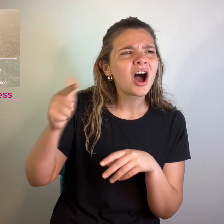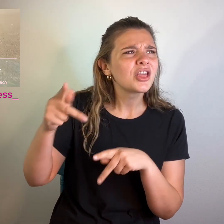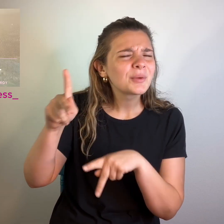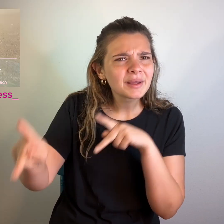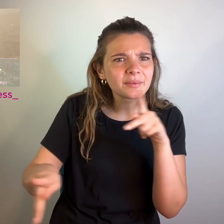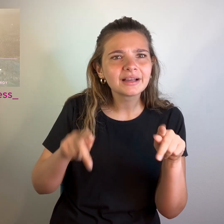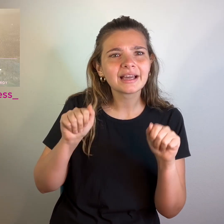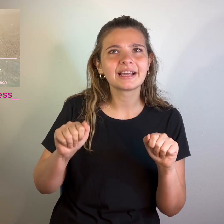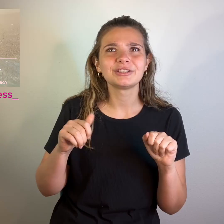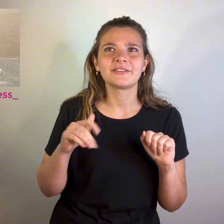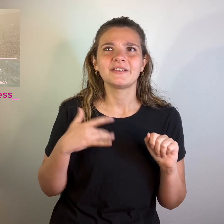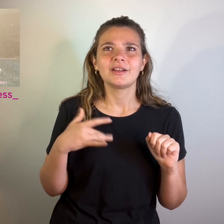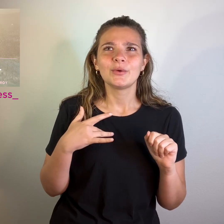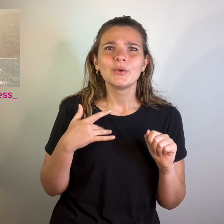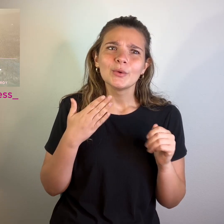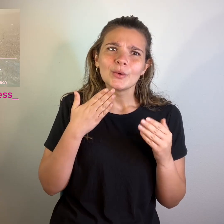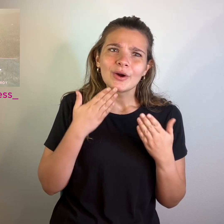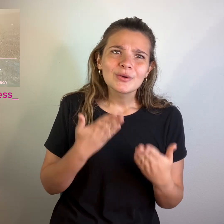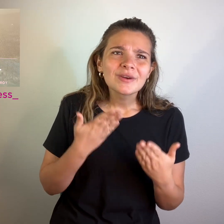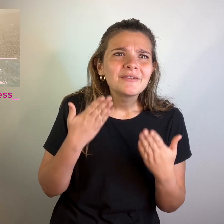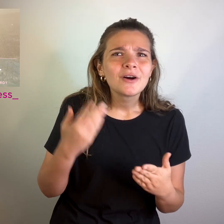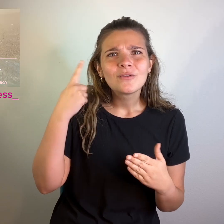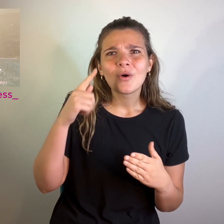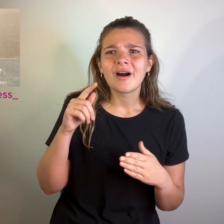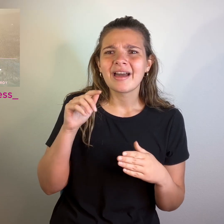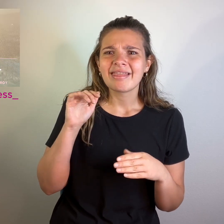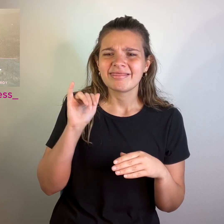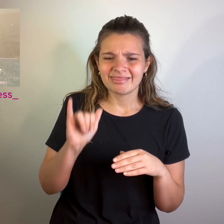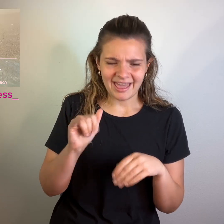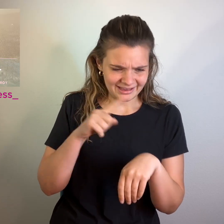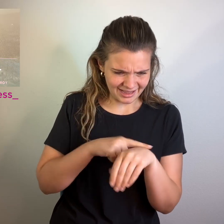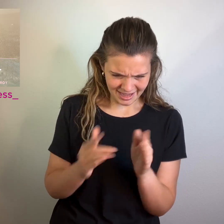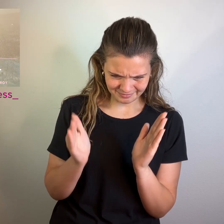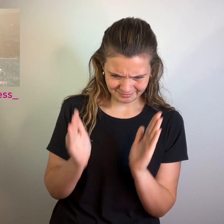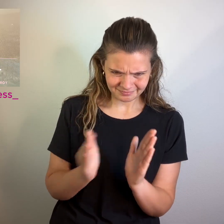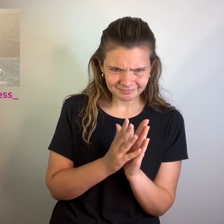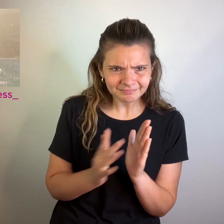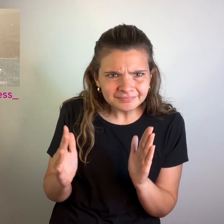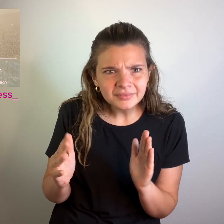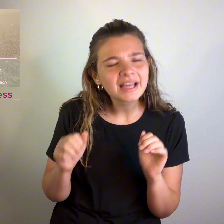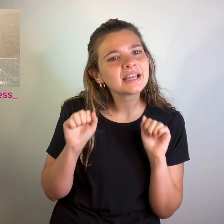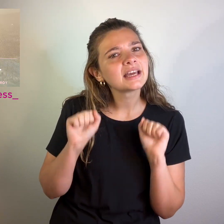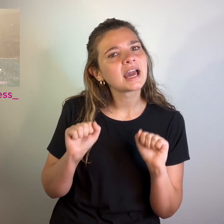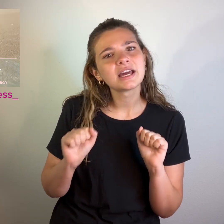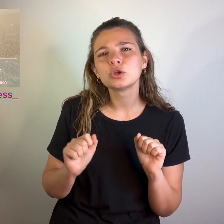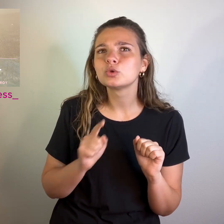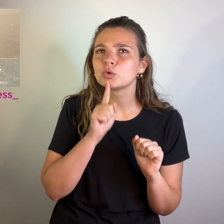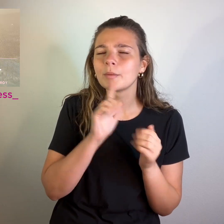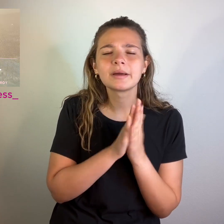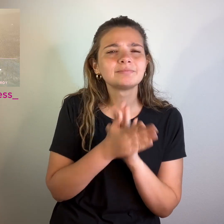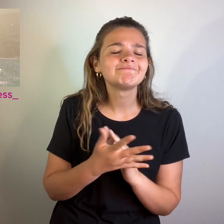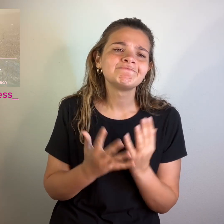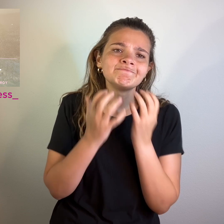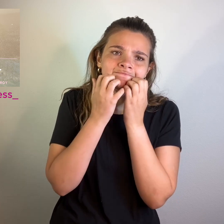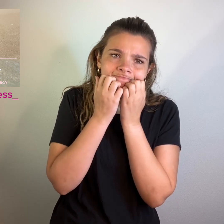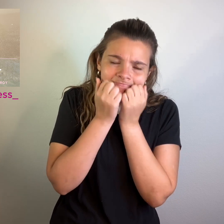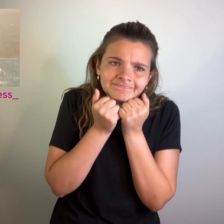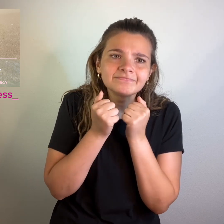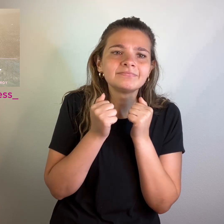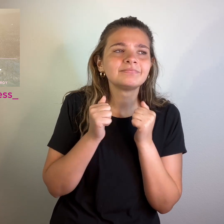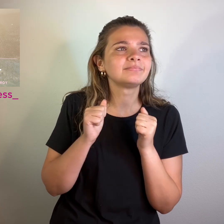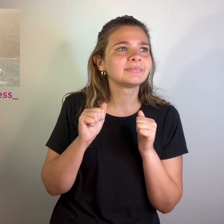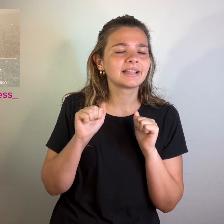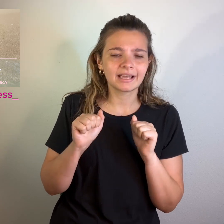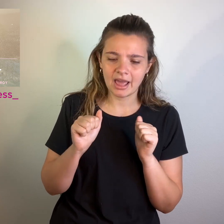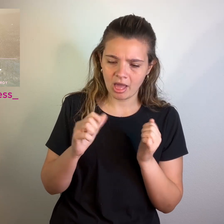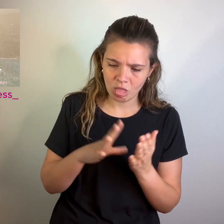much gratitude for just the time that you have with people, it makes it even that much more meaningful. It allows things like